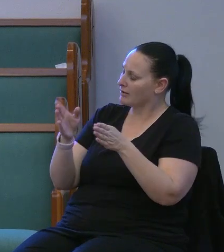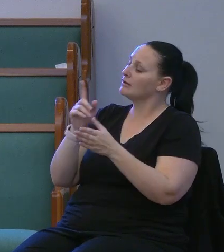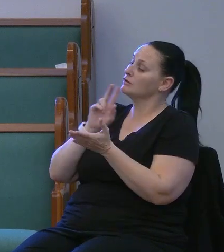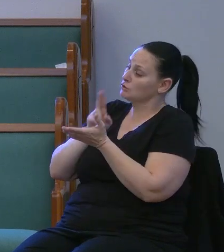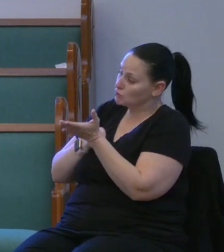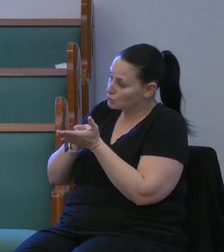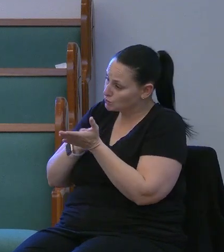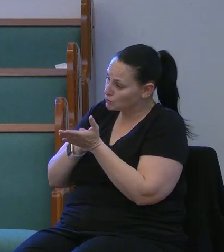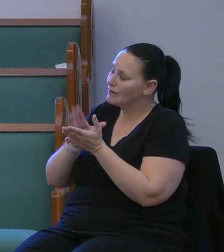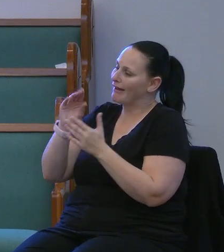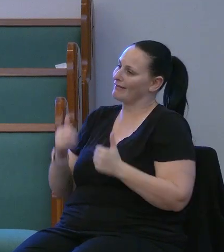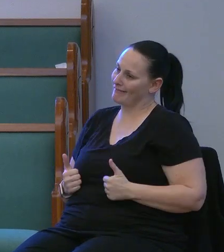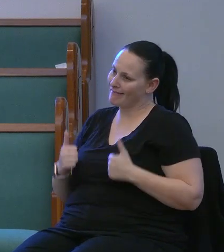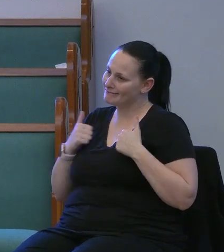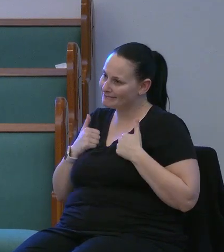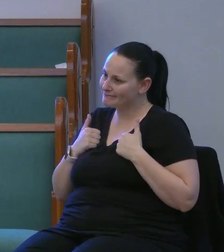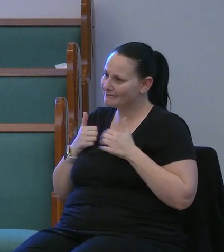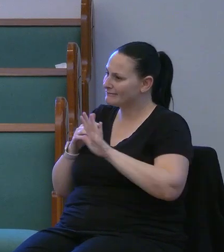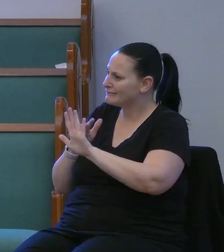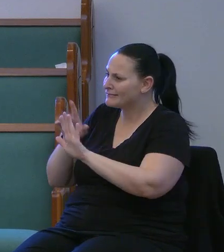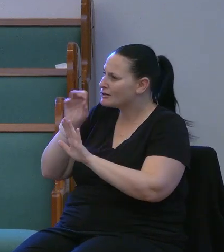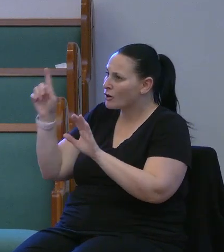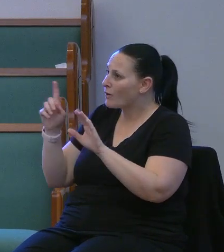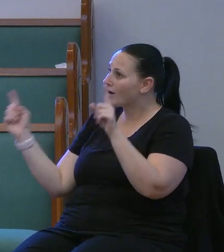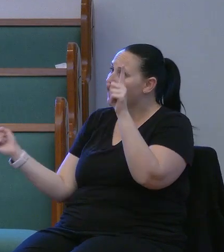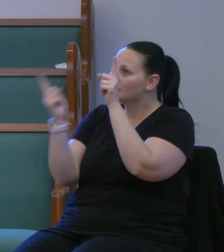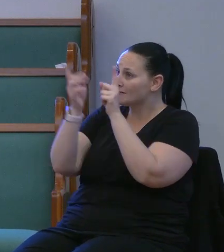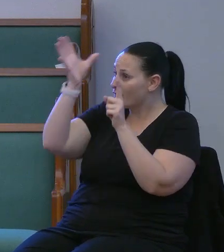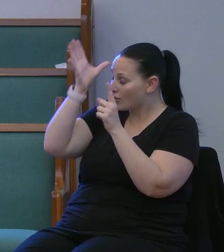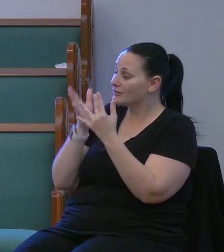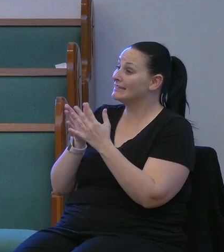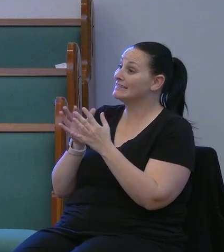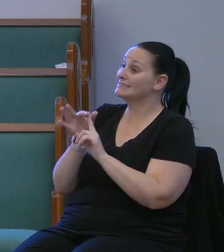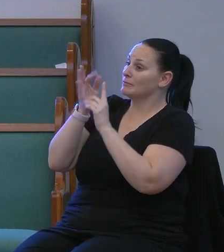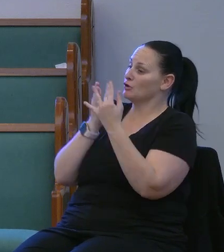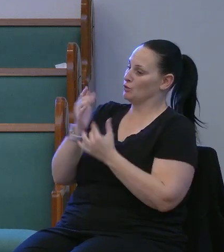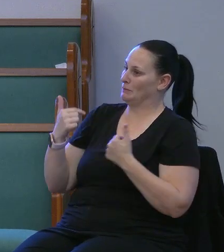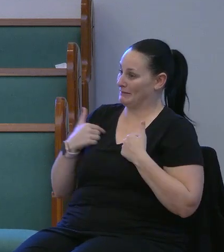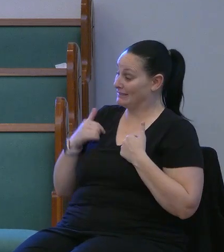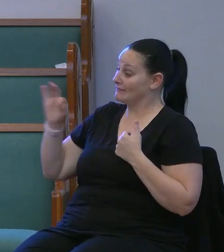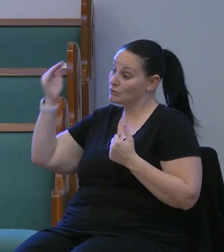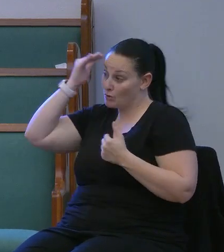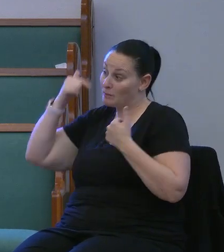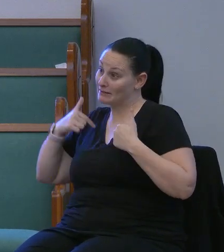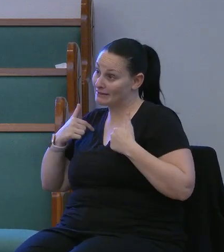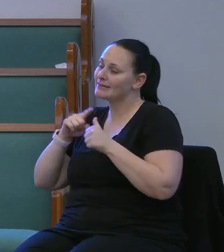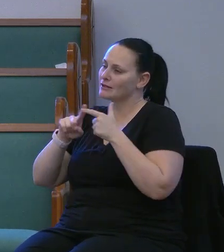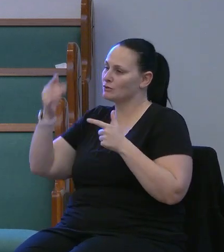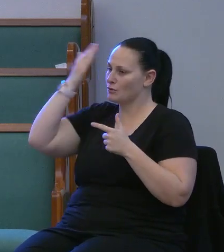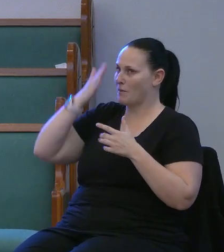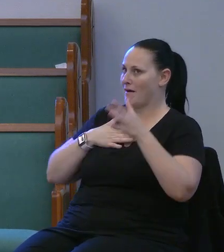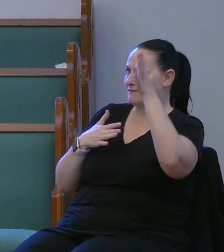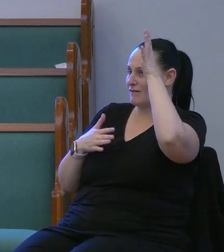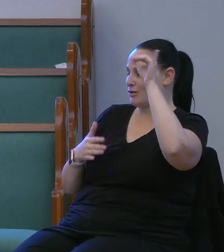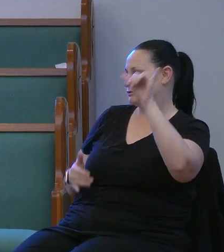truth and the life. No one comes to the Father except through me. If you know me, you will know my Father